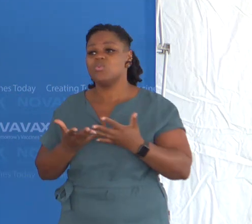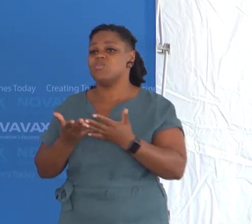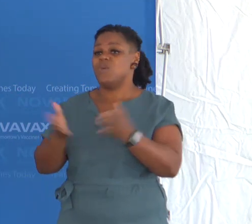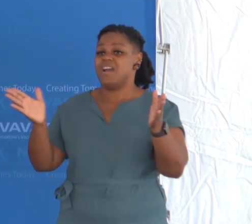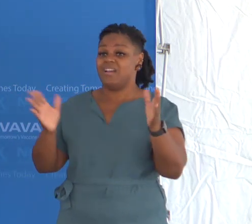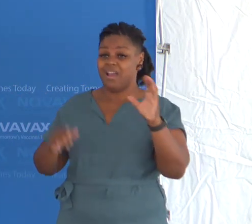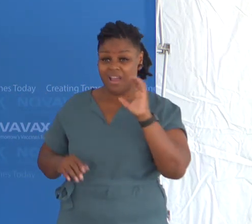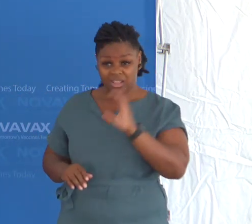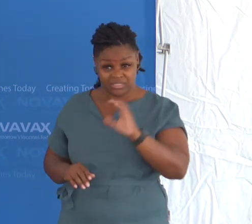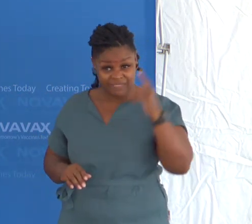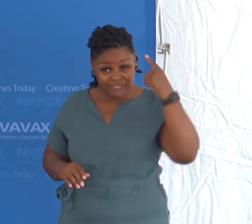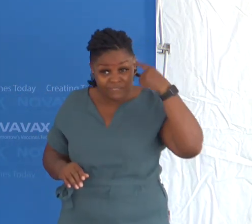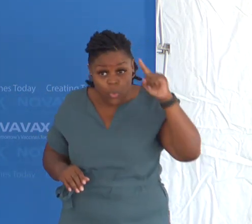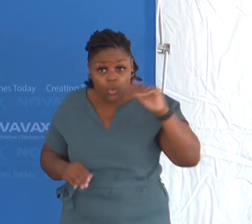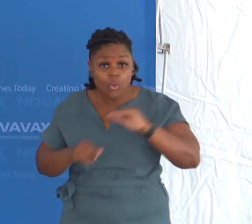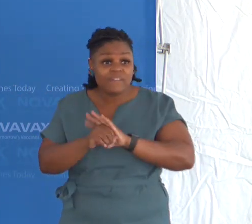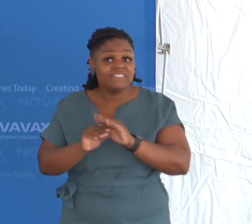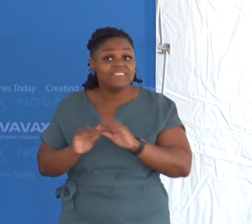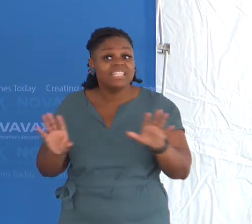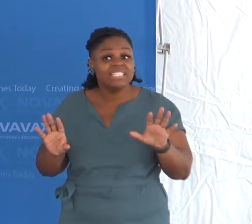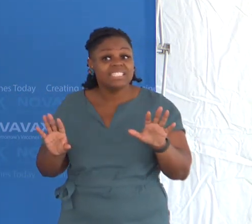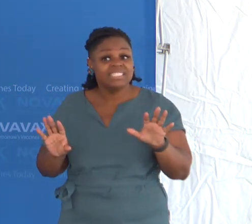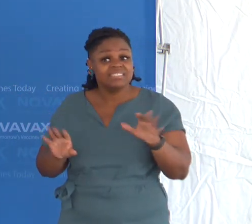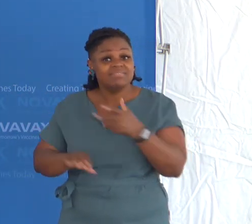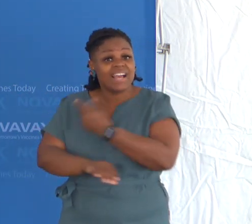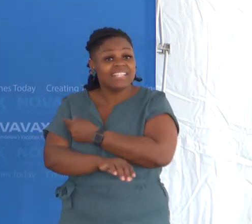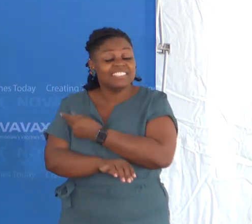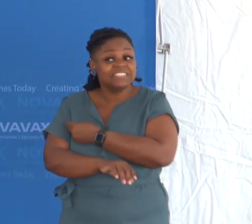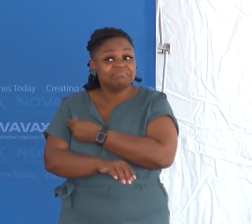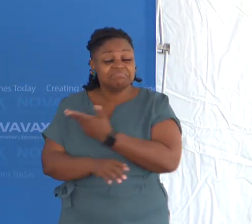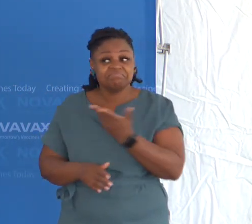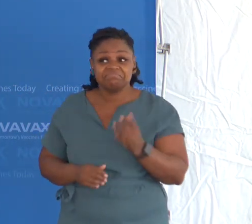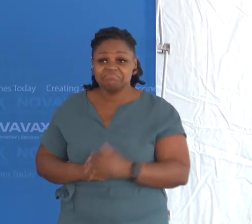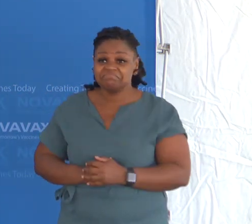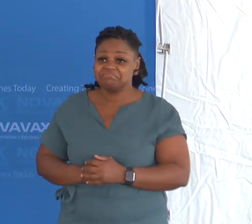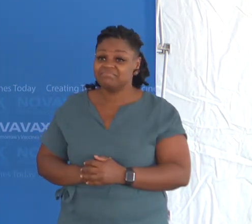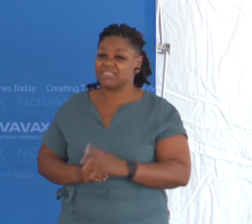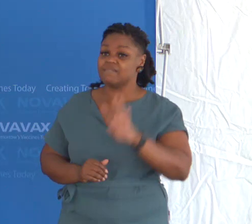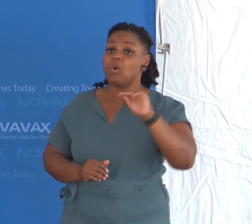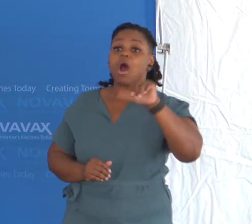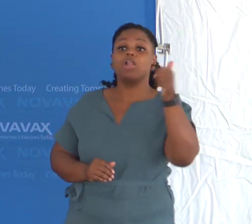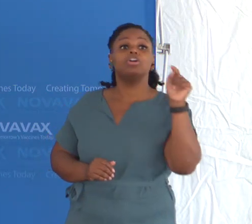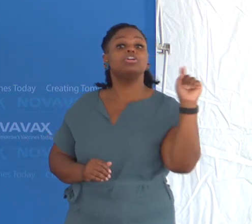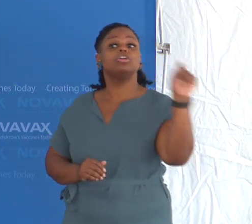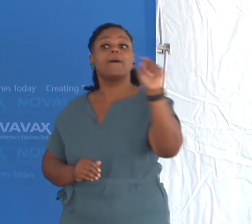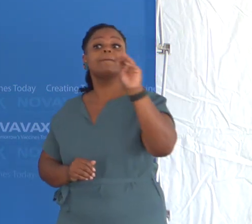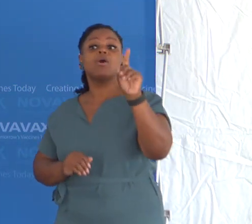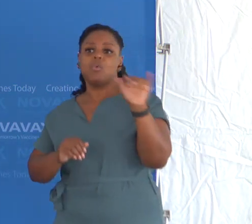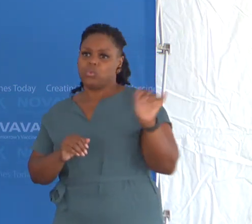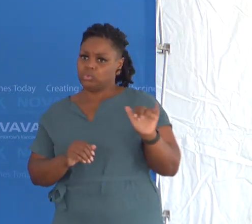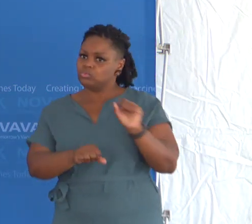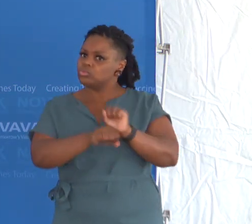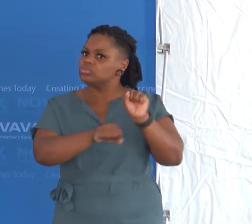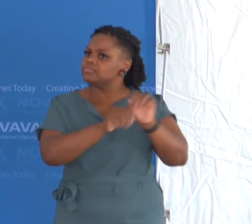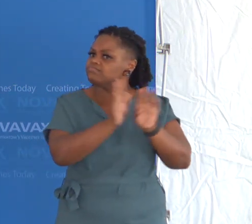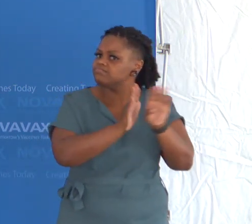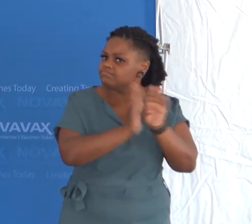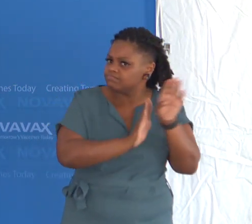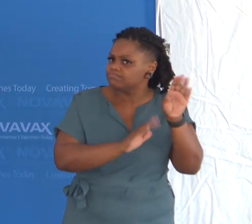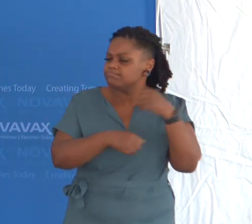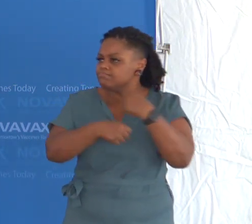we speak, nearly 40 other Maryland companies are also working on developing and